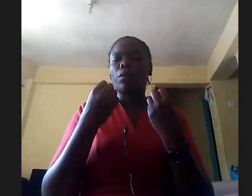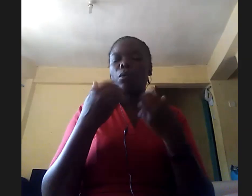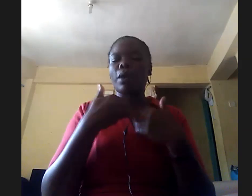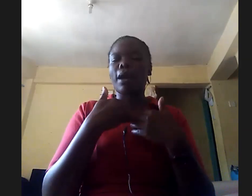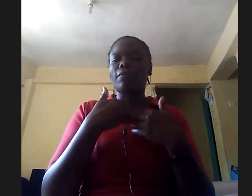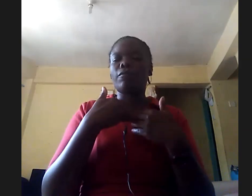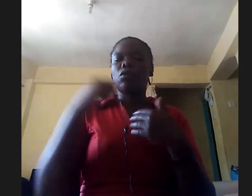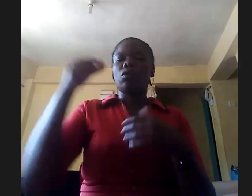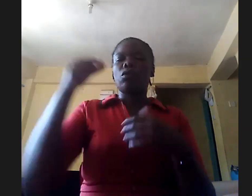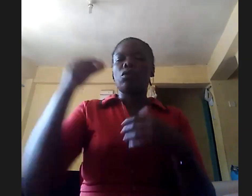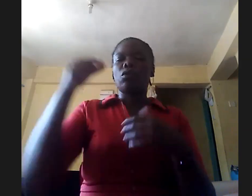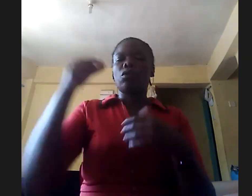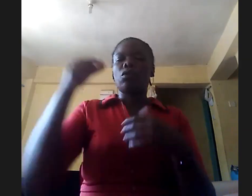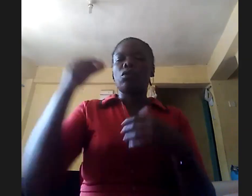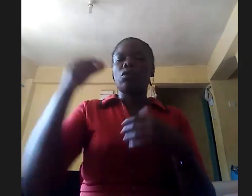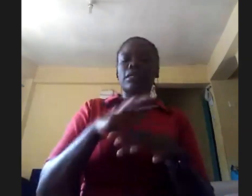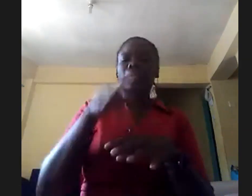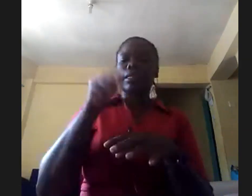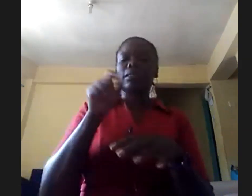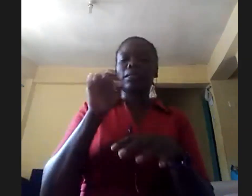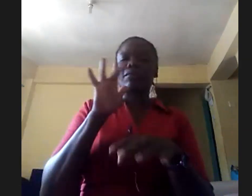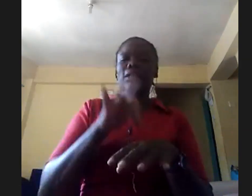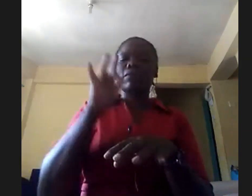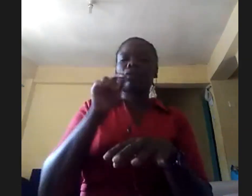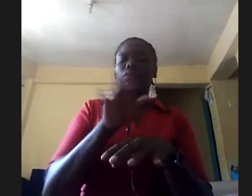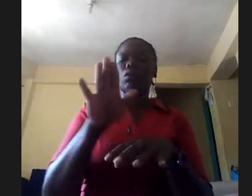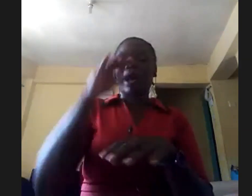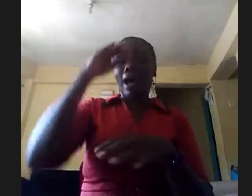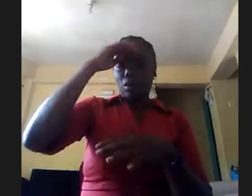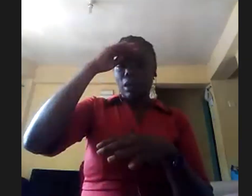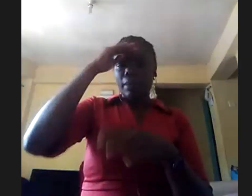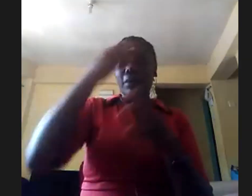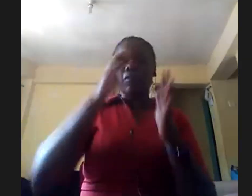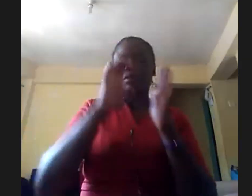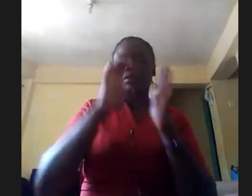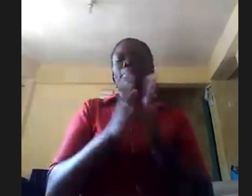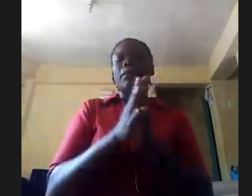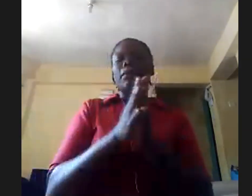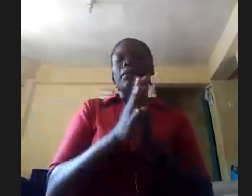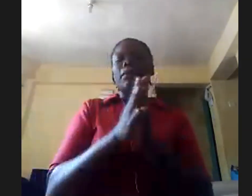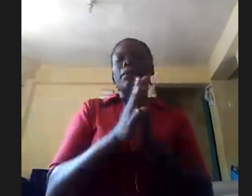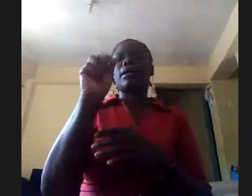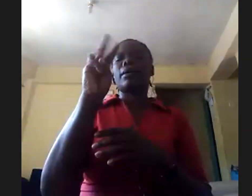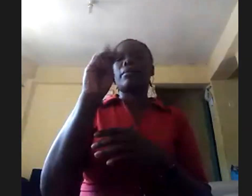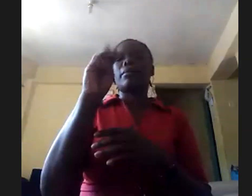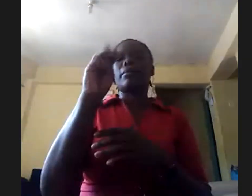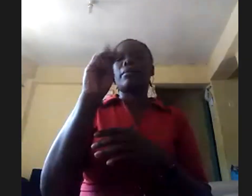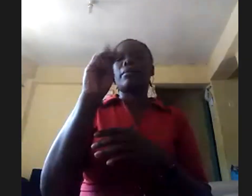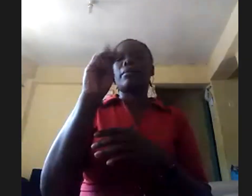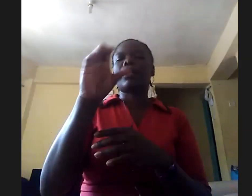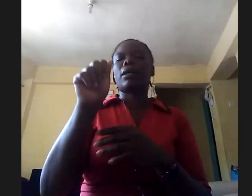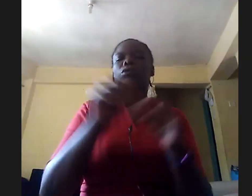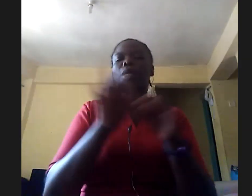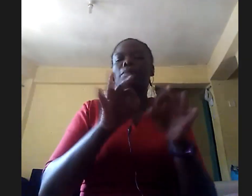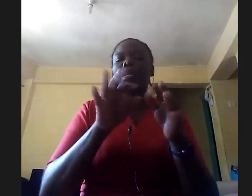you exceed, it has an effect in your alcohol. Probably I can ask Ambika to explain further in terms of the units because they deal